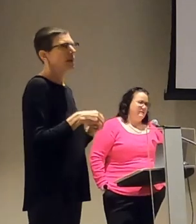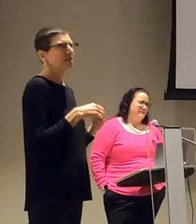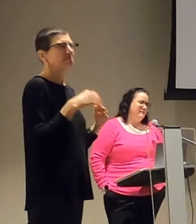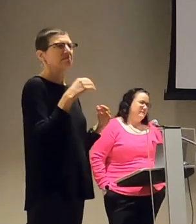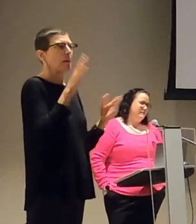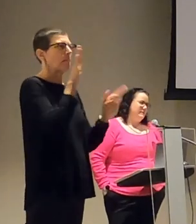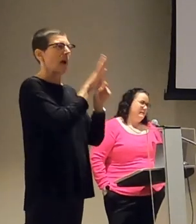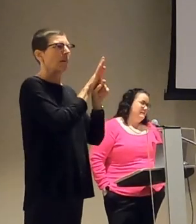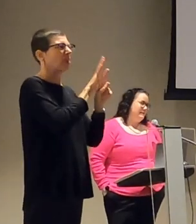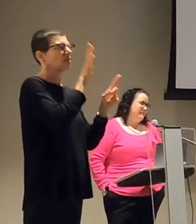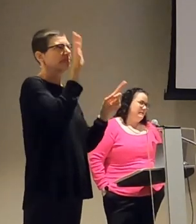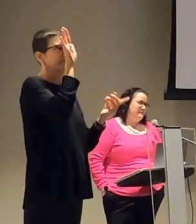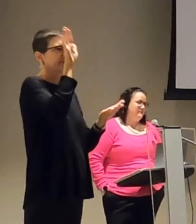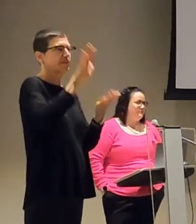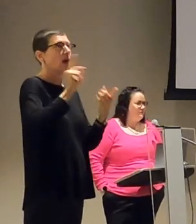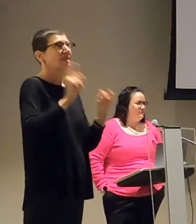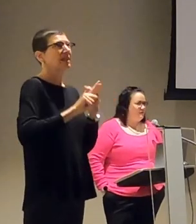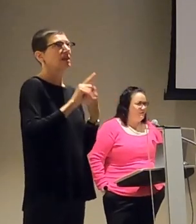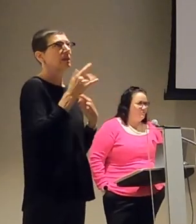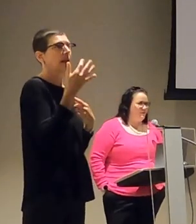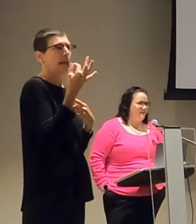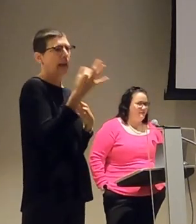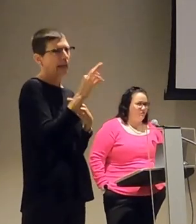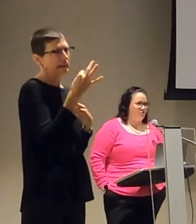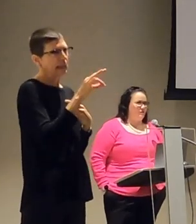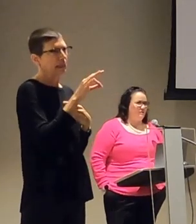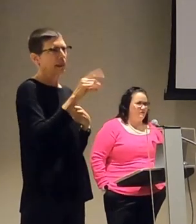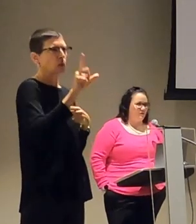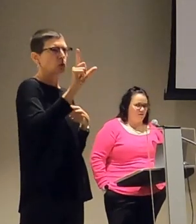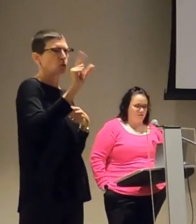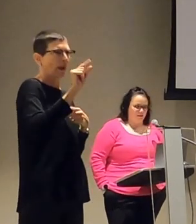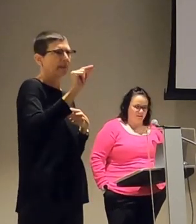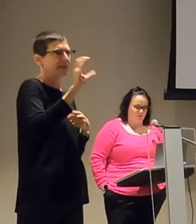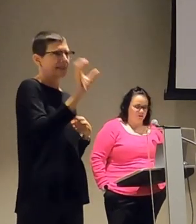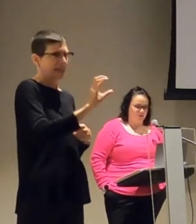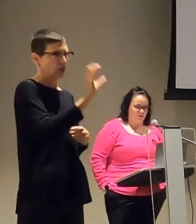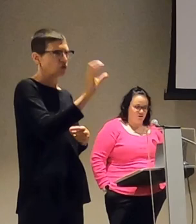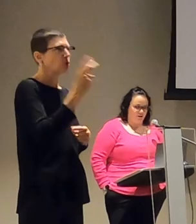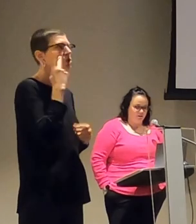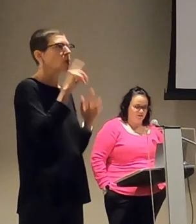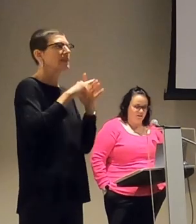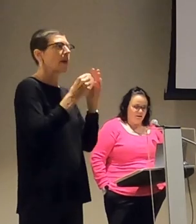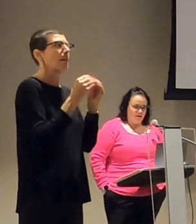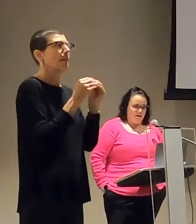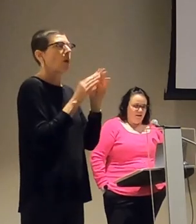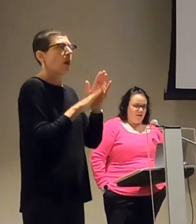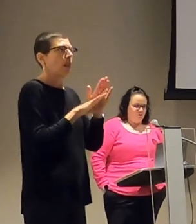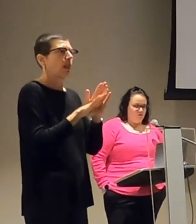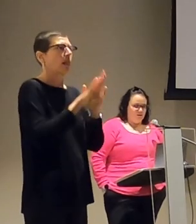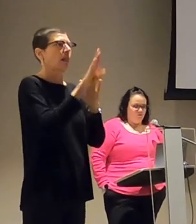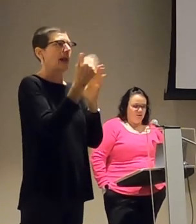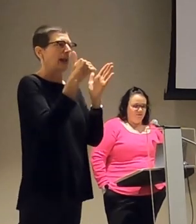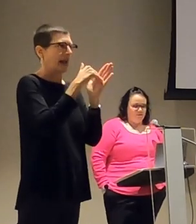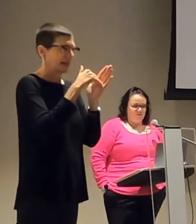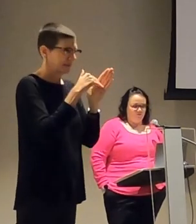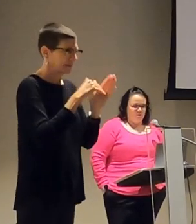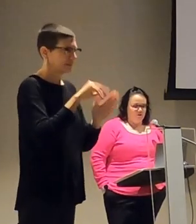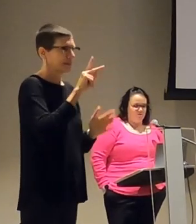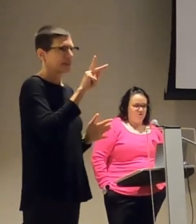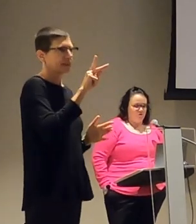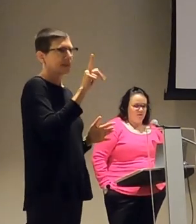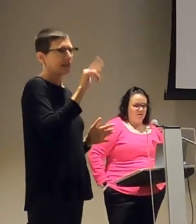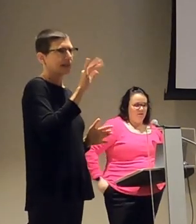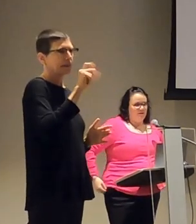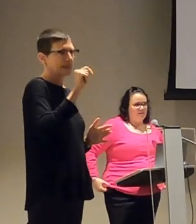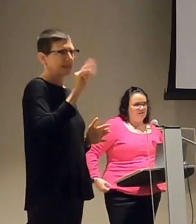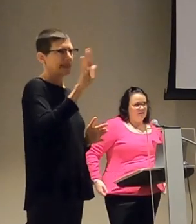popularity until the 19th and 20th century. We start to see a little resurgence. Gustav Klimt's version